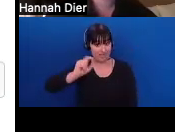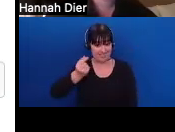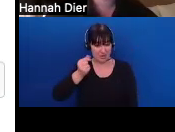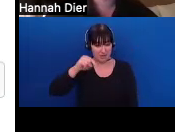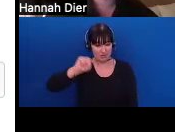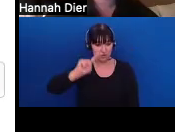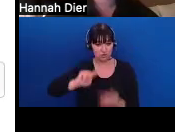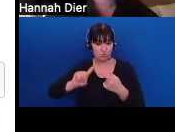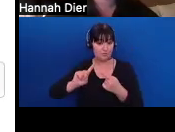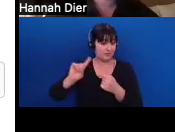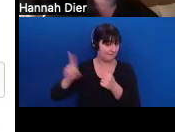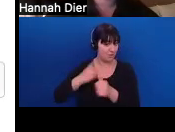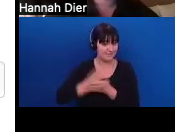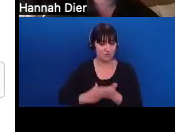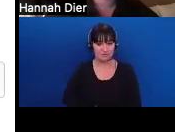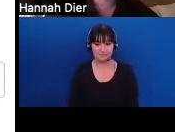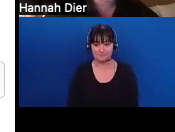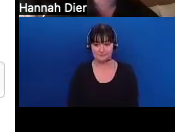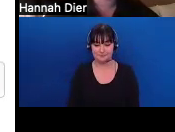section.